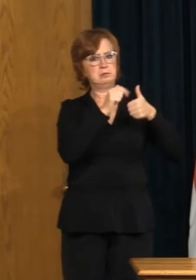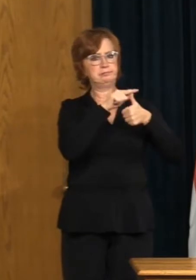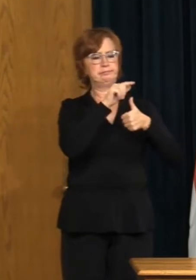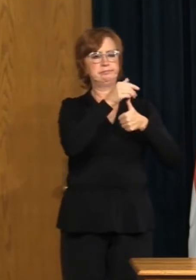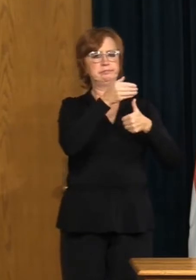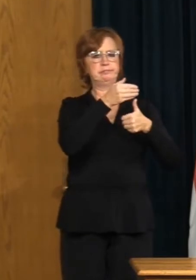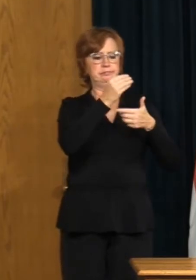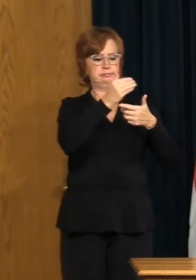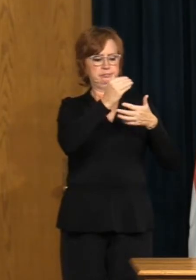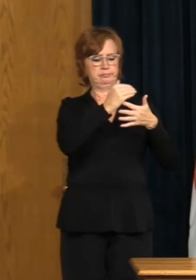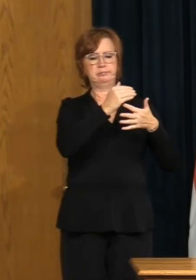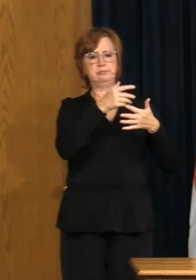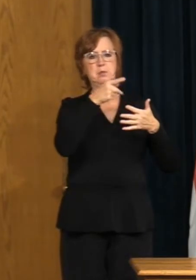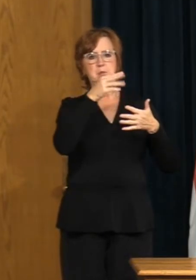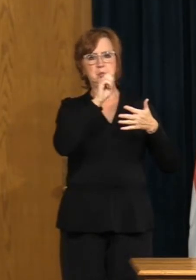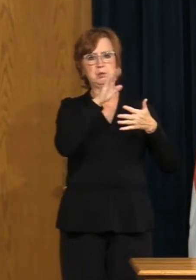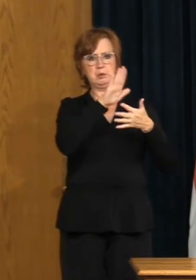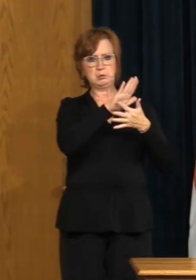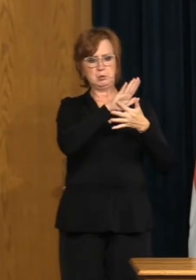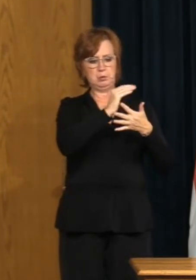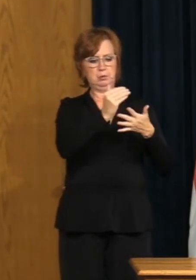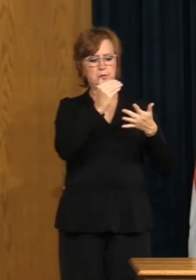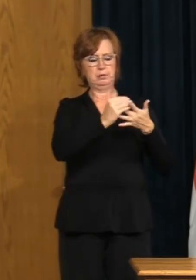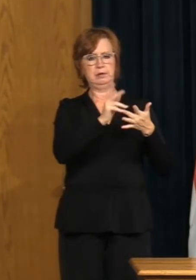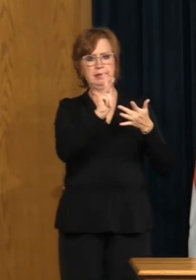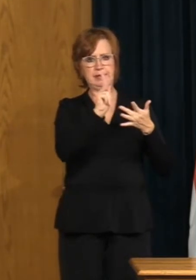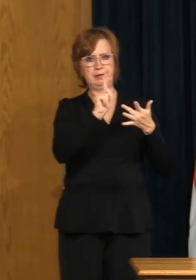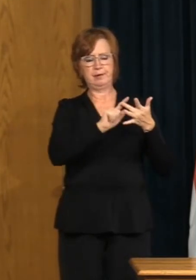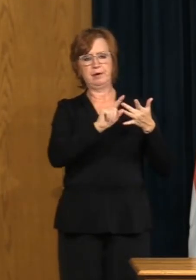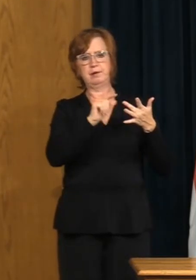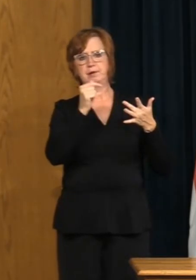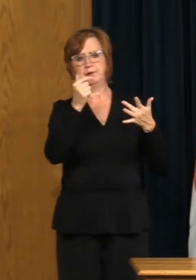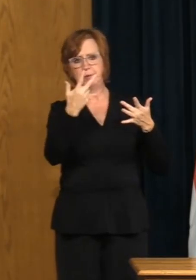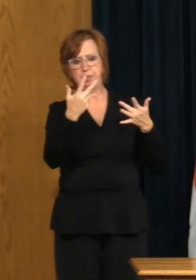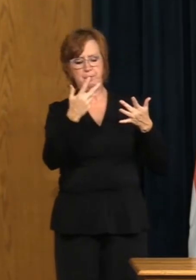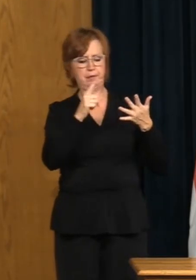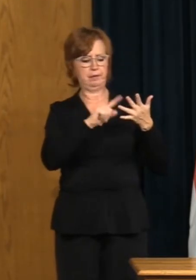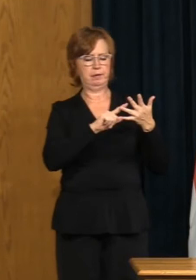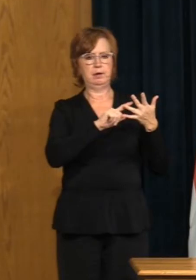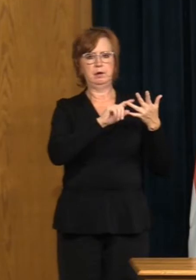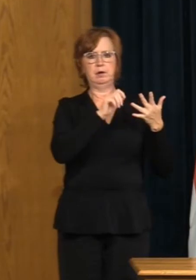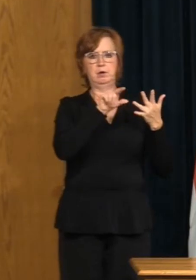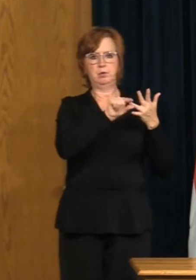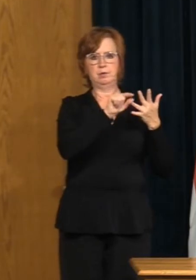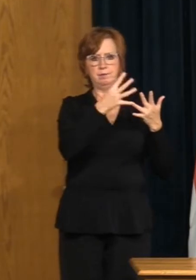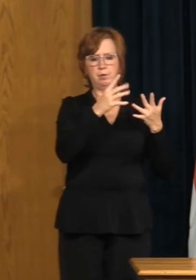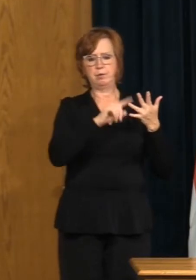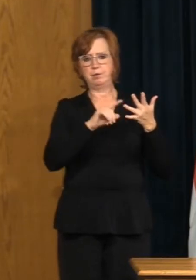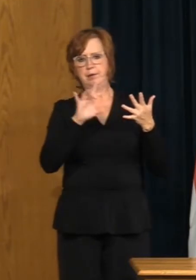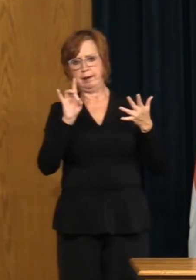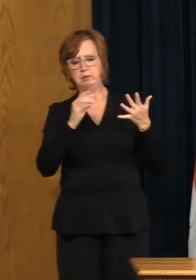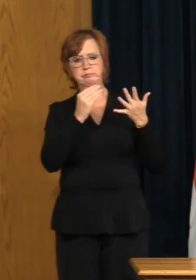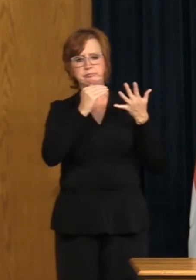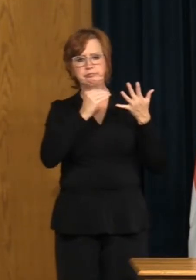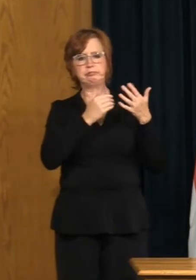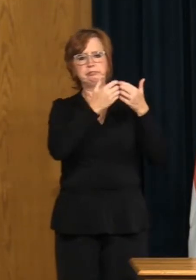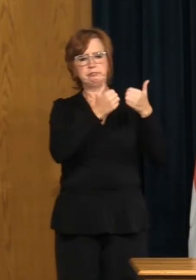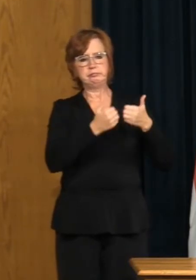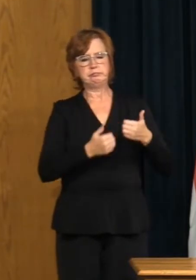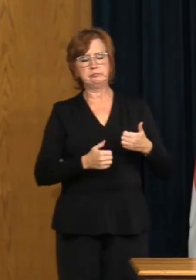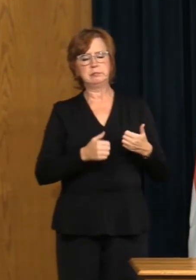up, and also testing is also going to increase because you're going back to school. Teachers are a priority for testing,